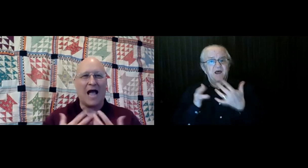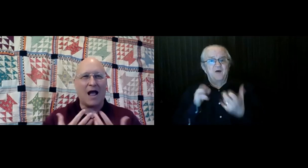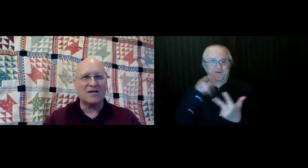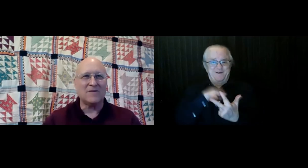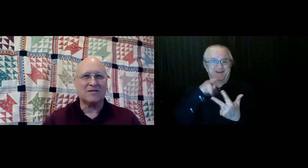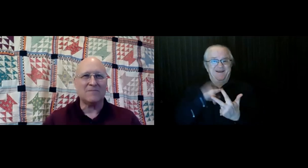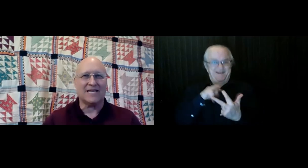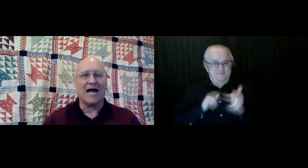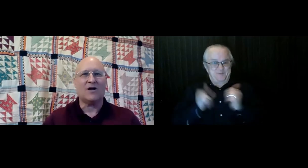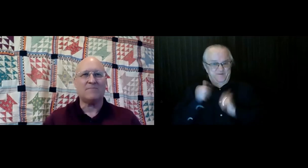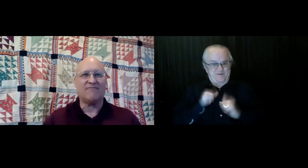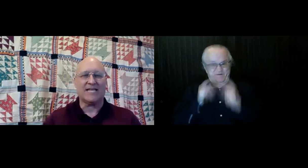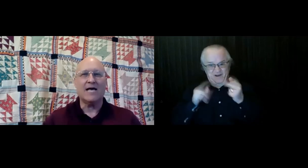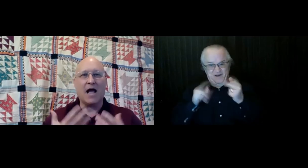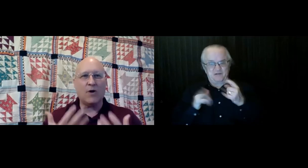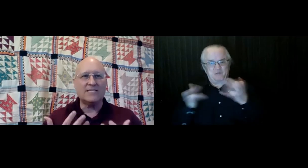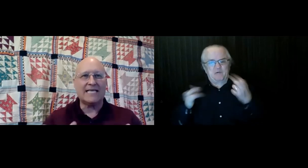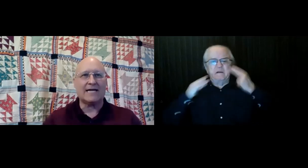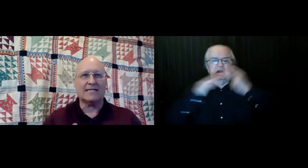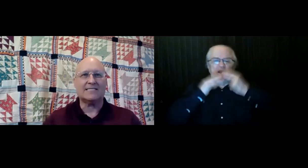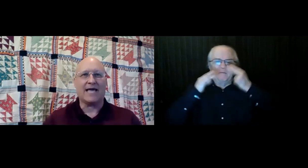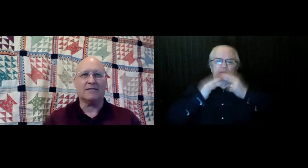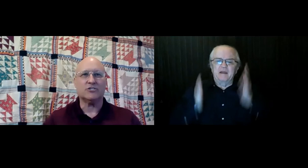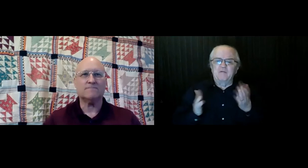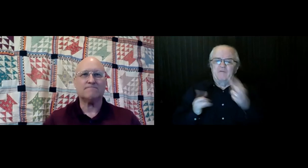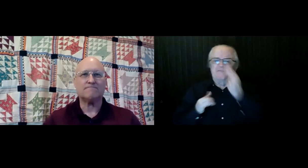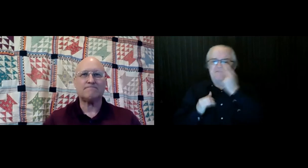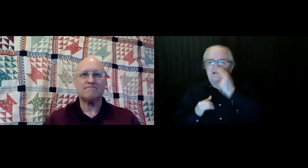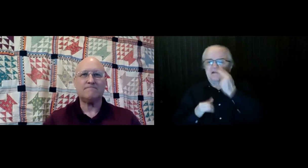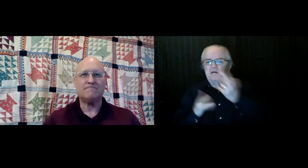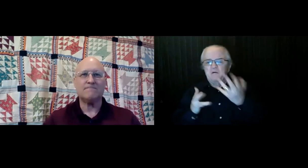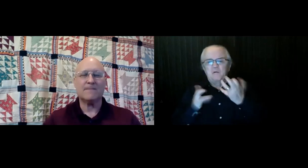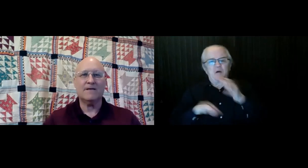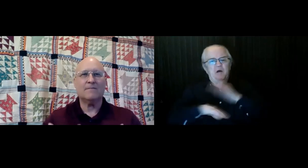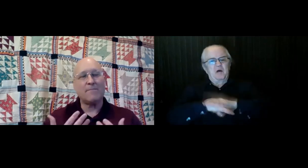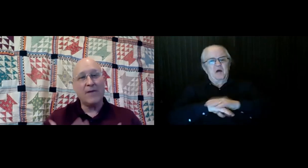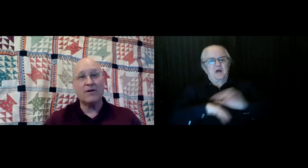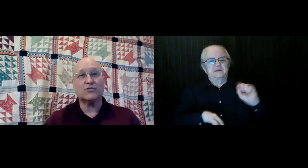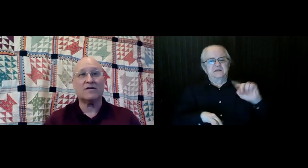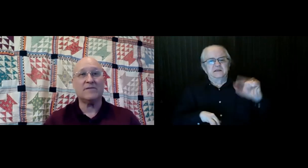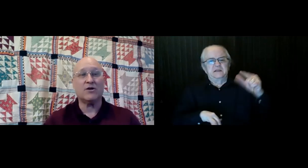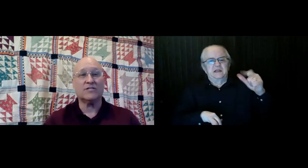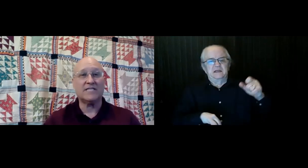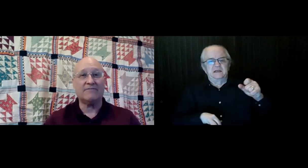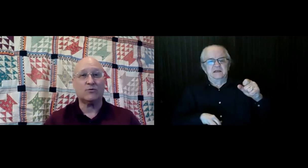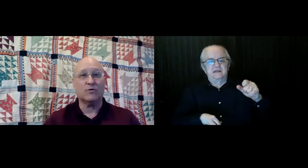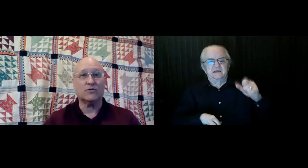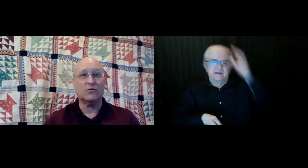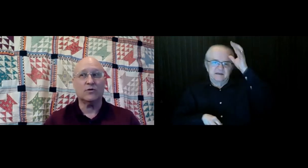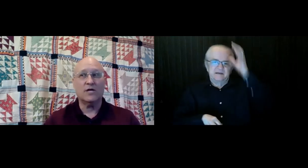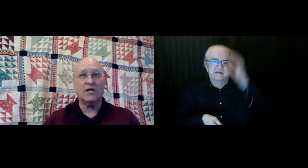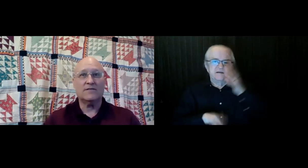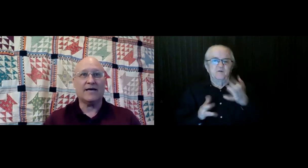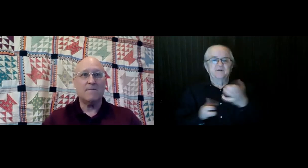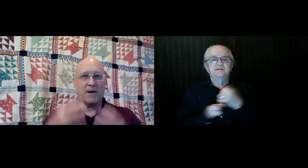arts. I wanted to be a comedian. I wanted to be funny. I wanted to get on stage. My parents wanted me to go to the safe school, the